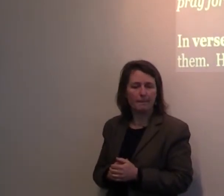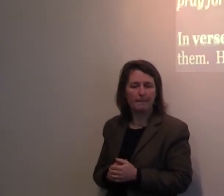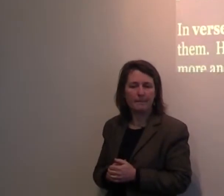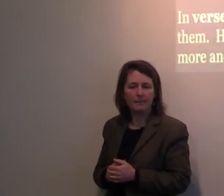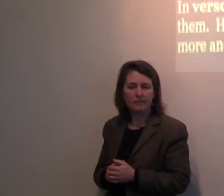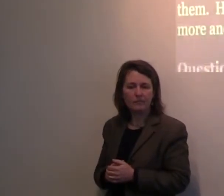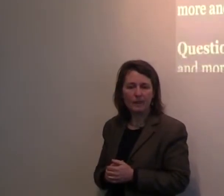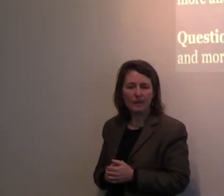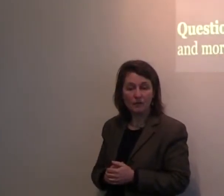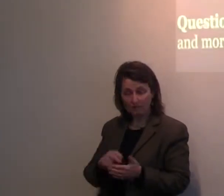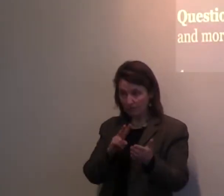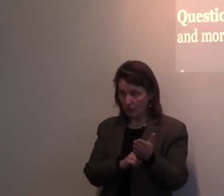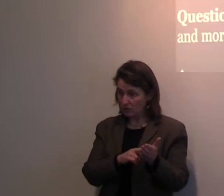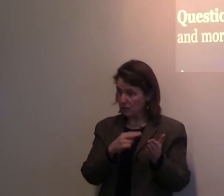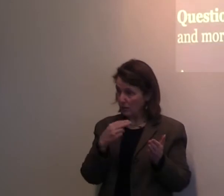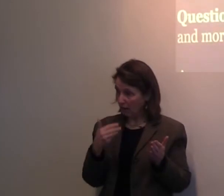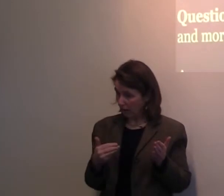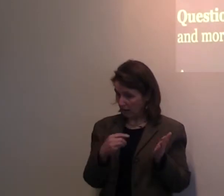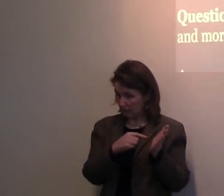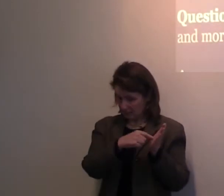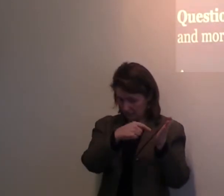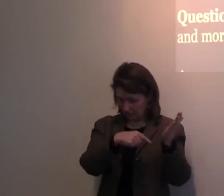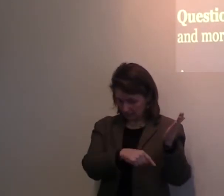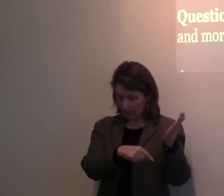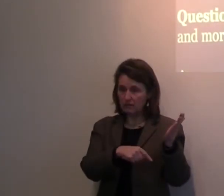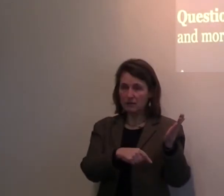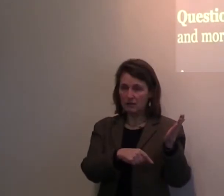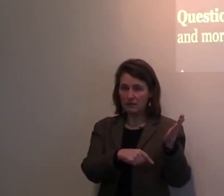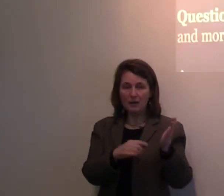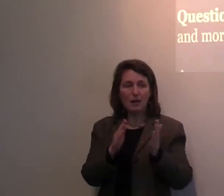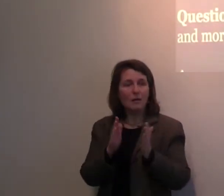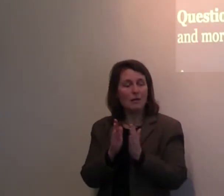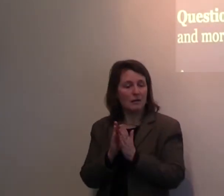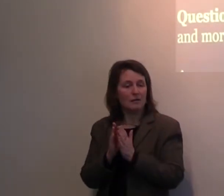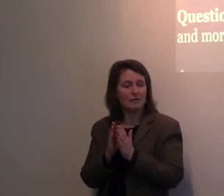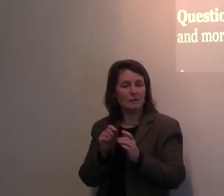In verse 9, Paul continued to pray for them.